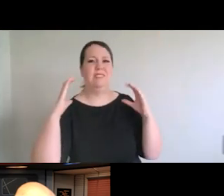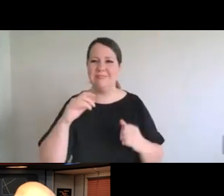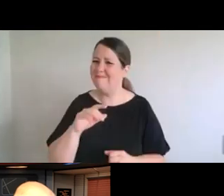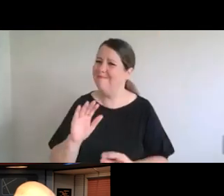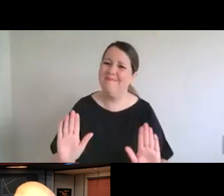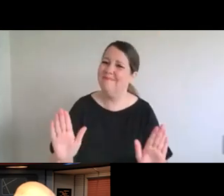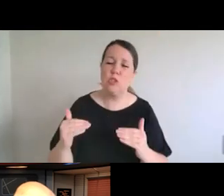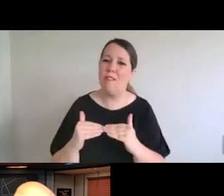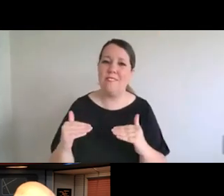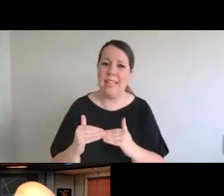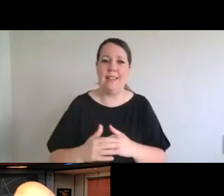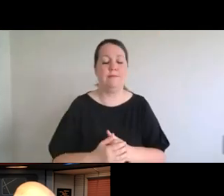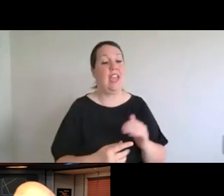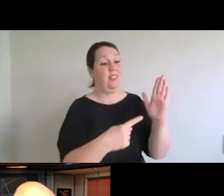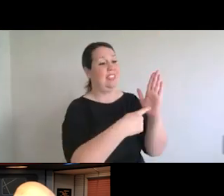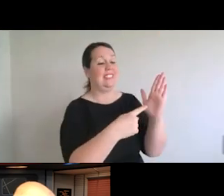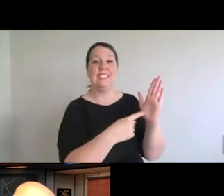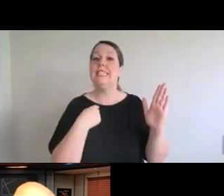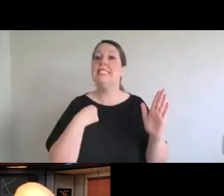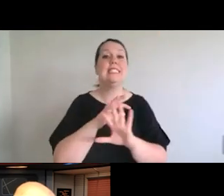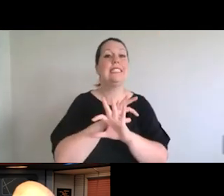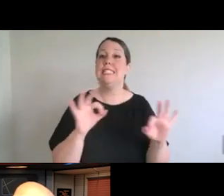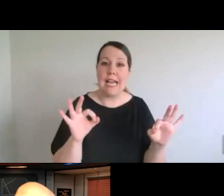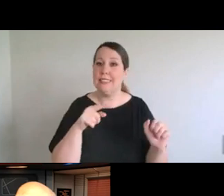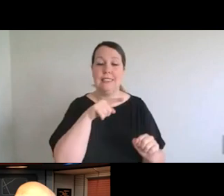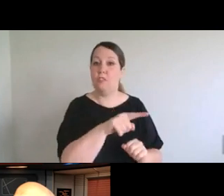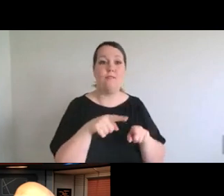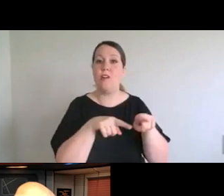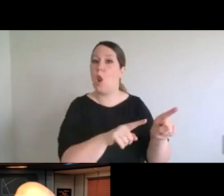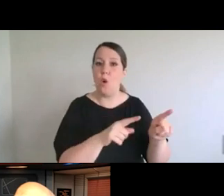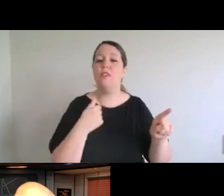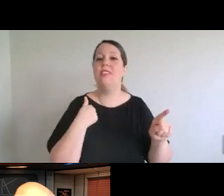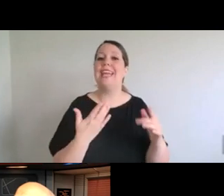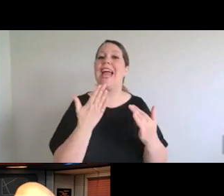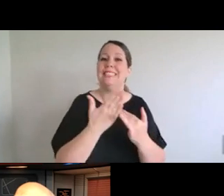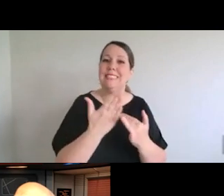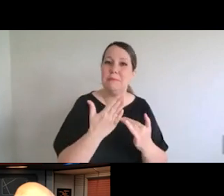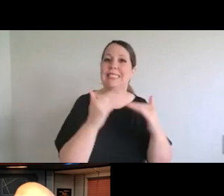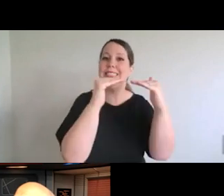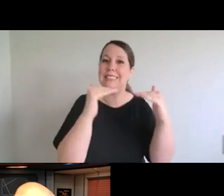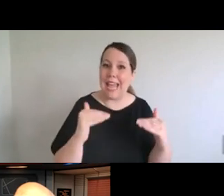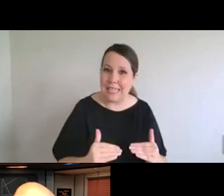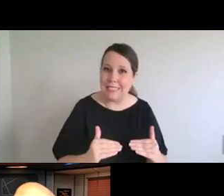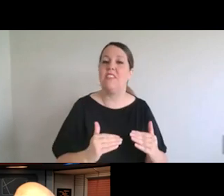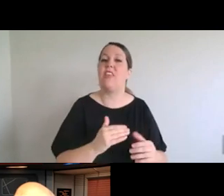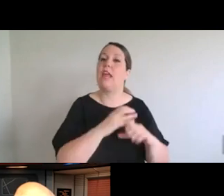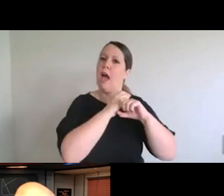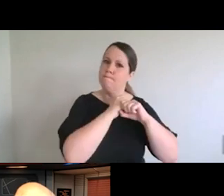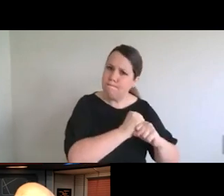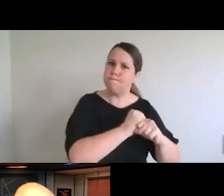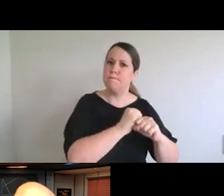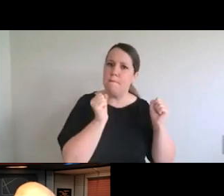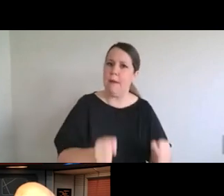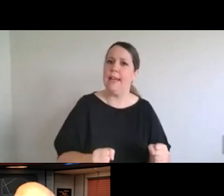of accessibility standards that are binding and enforceable, if it does not create new enforcement mechanisms that are